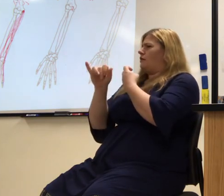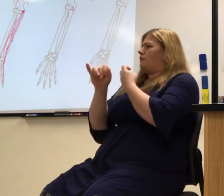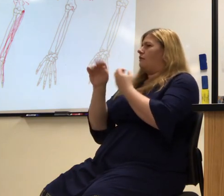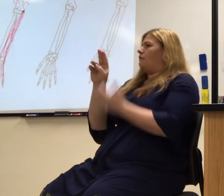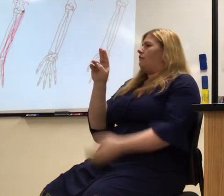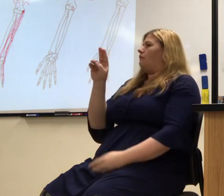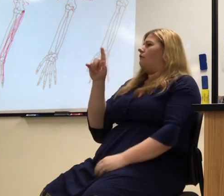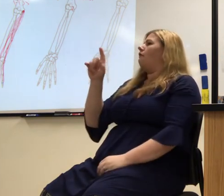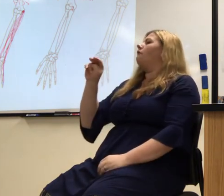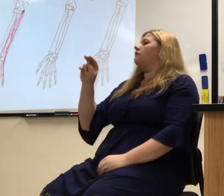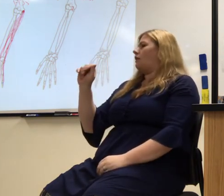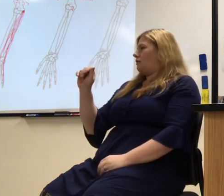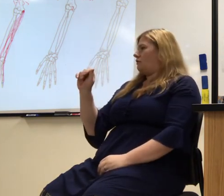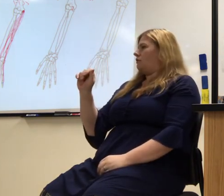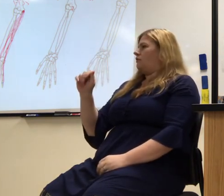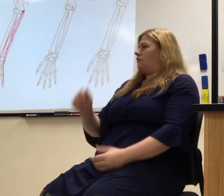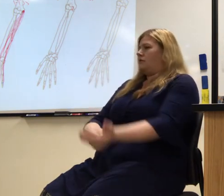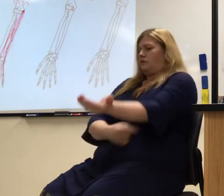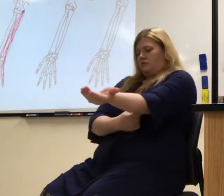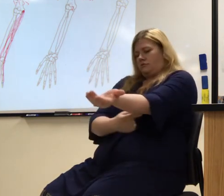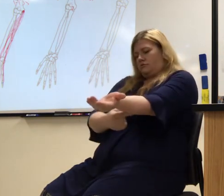Ulna.